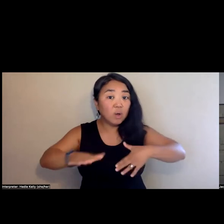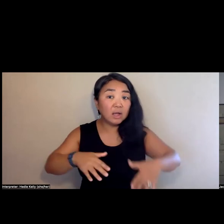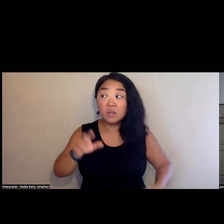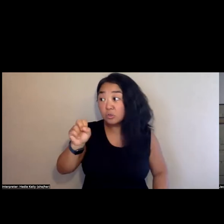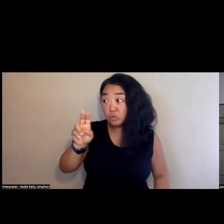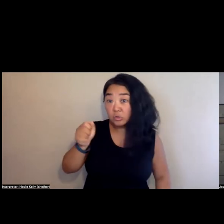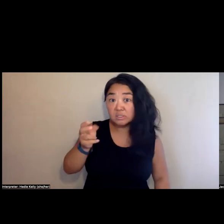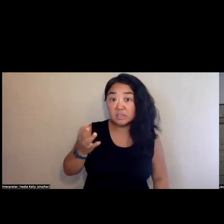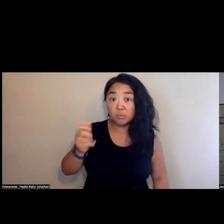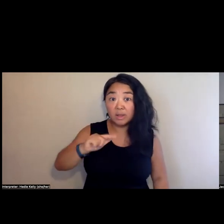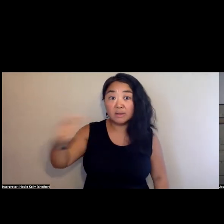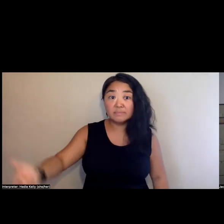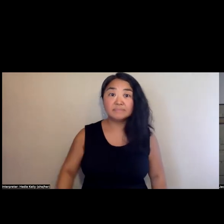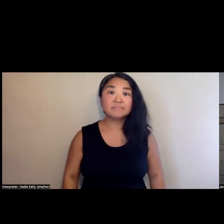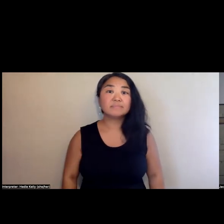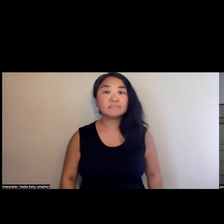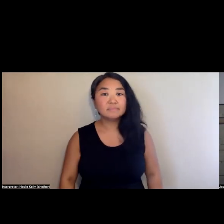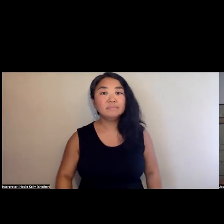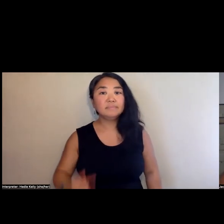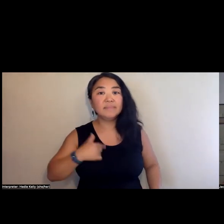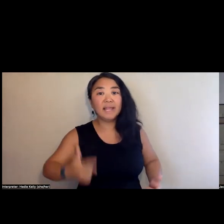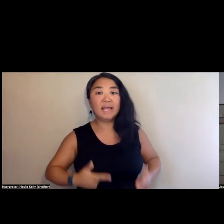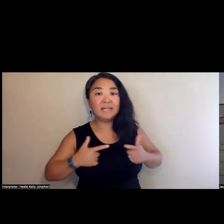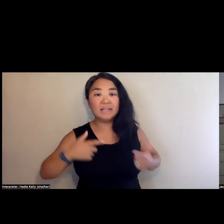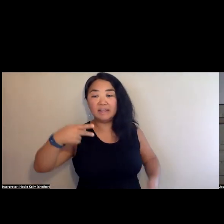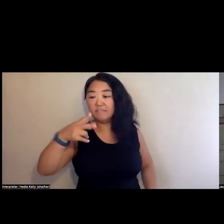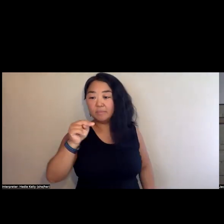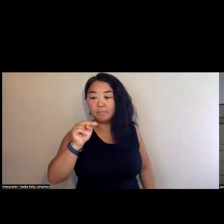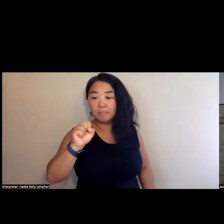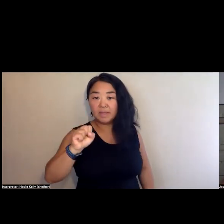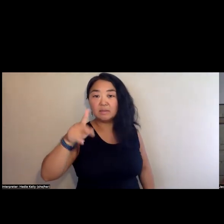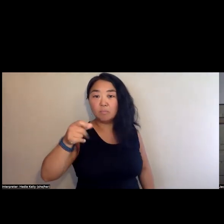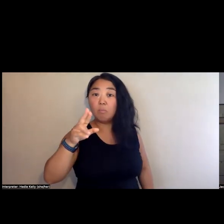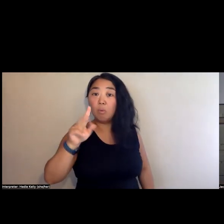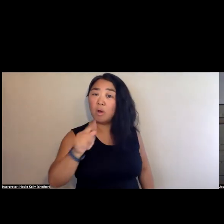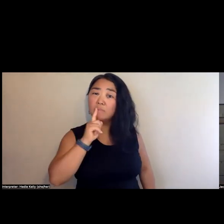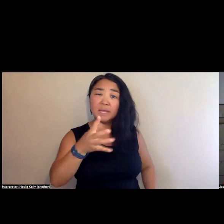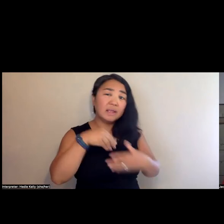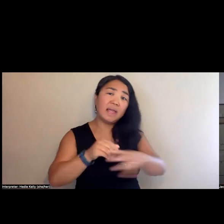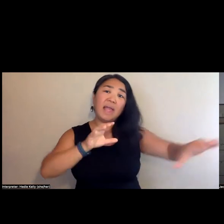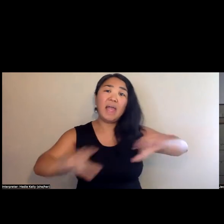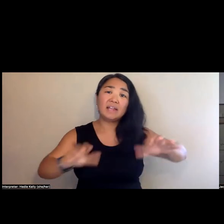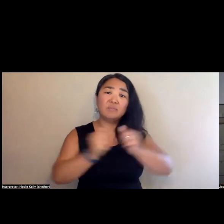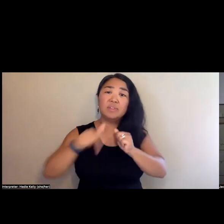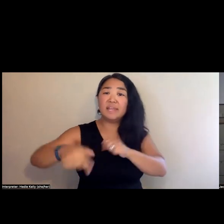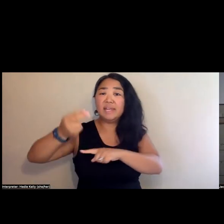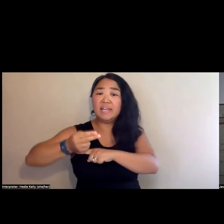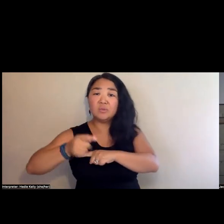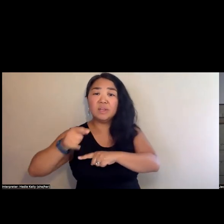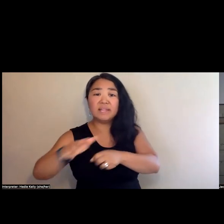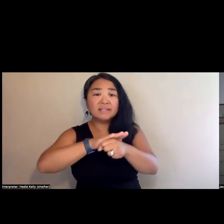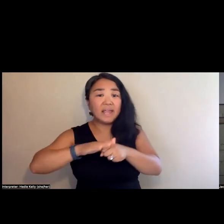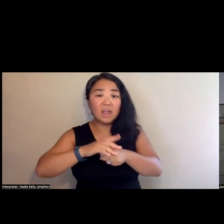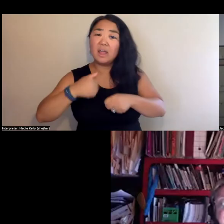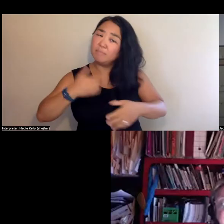something? Yeah, I live in Pennsport, and I'm very active in the history of the area. So I have walked a good